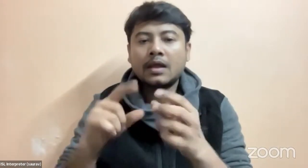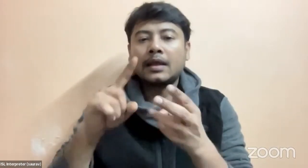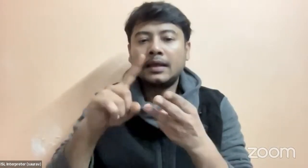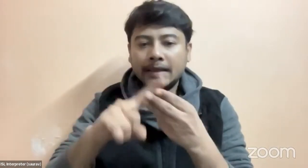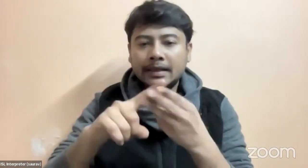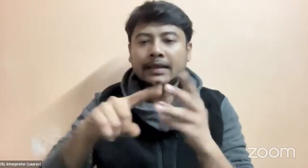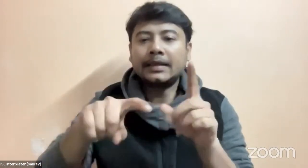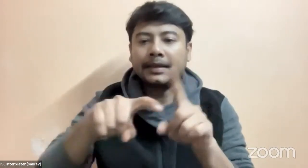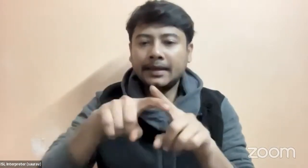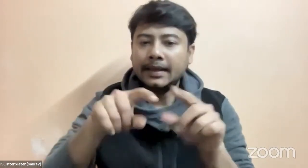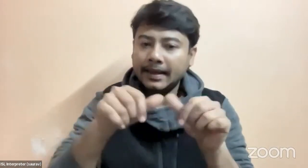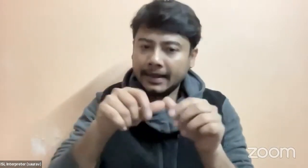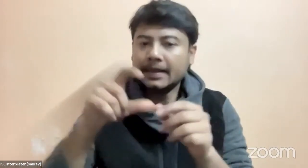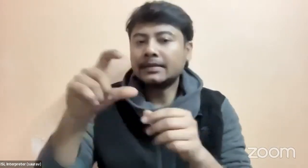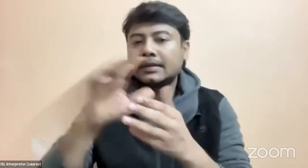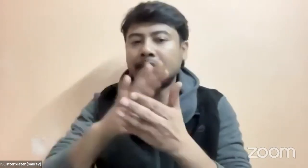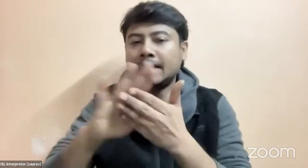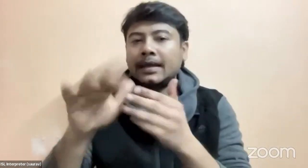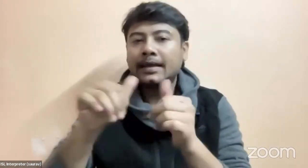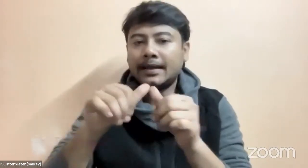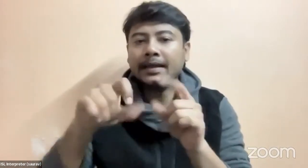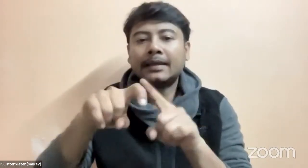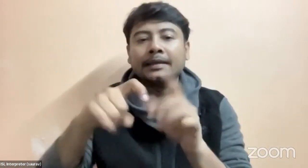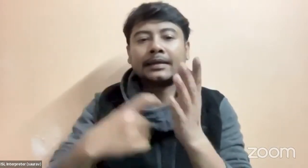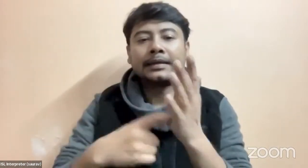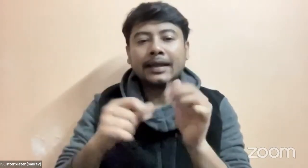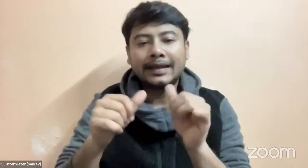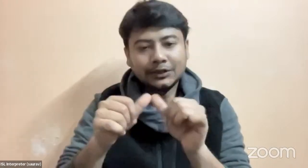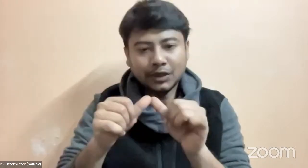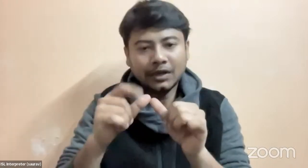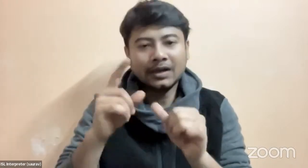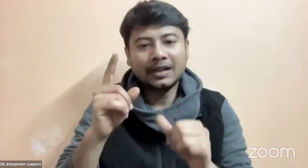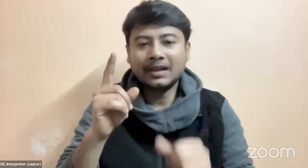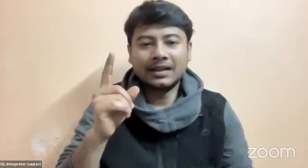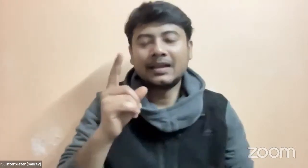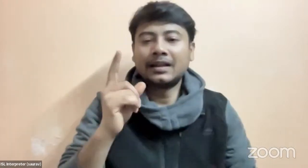This Ekachakra is also in West Bengal.